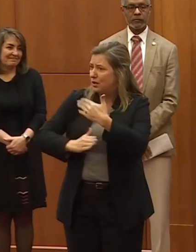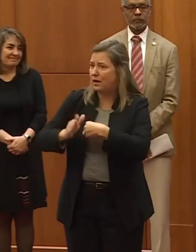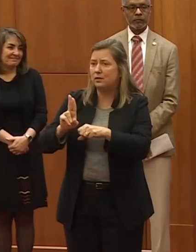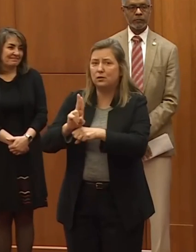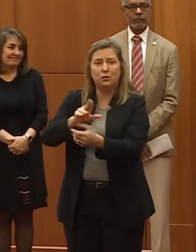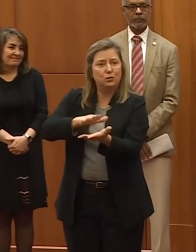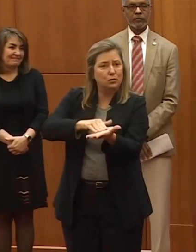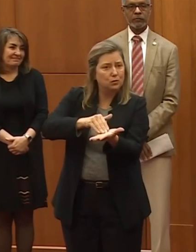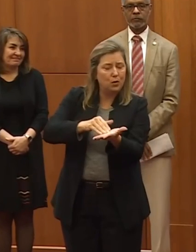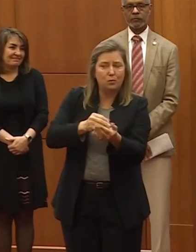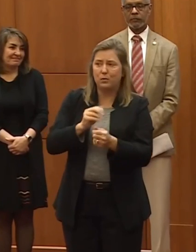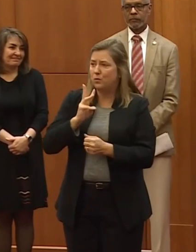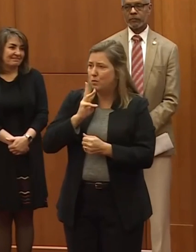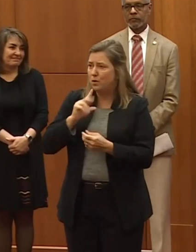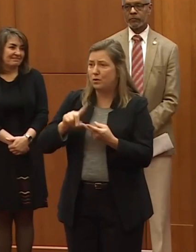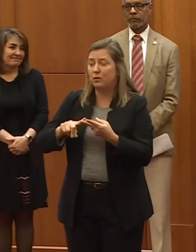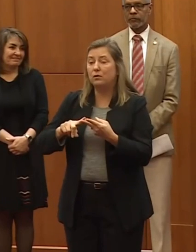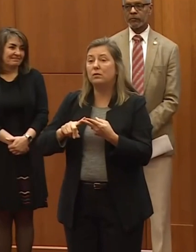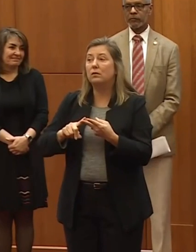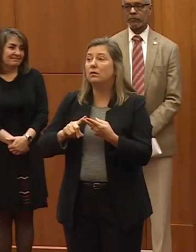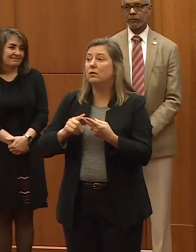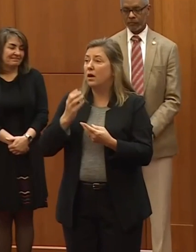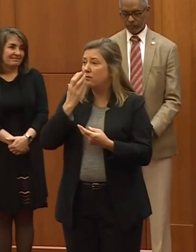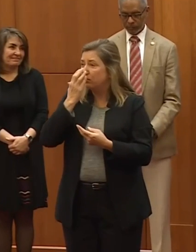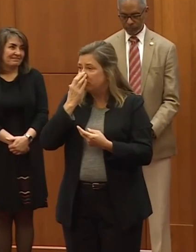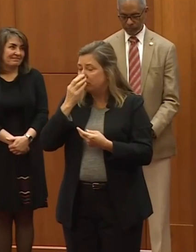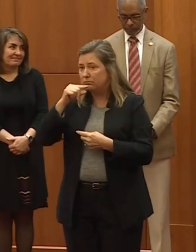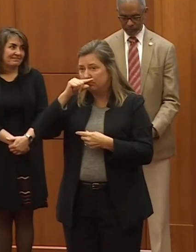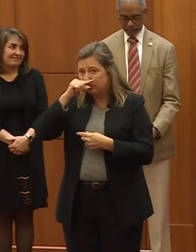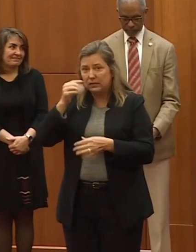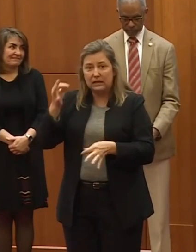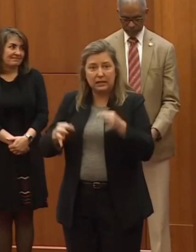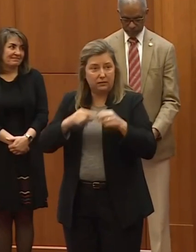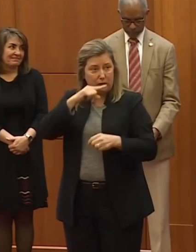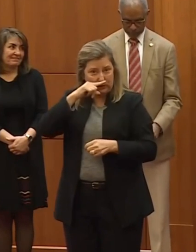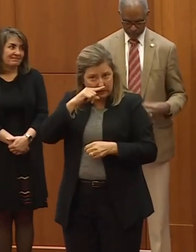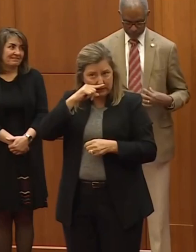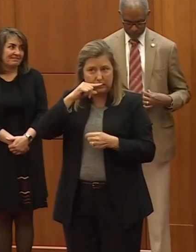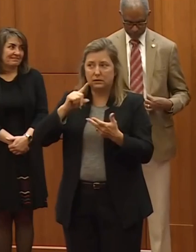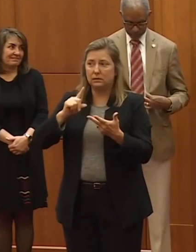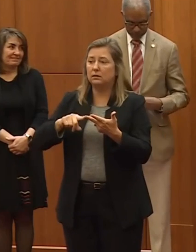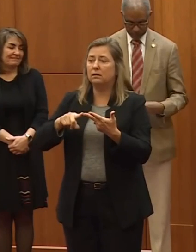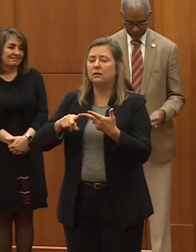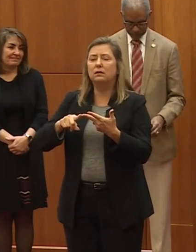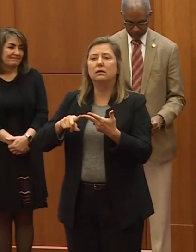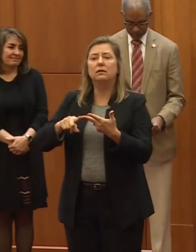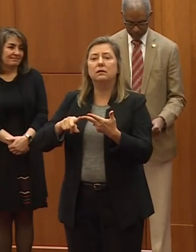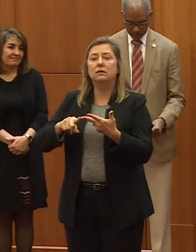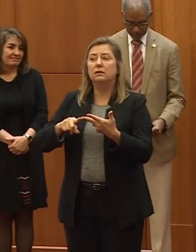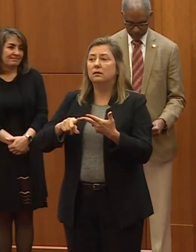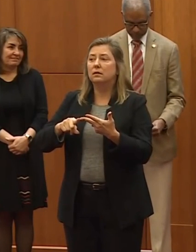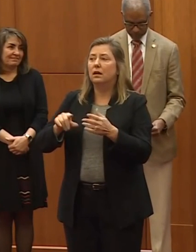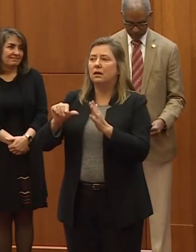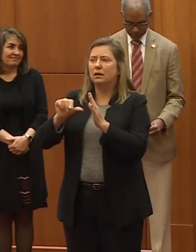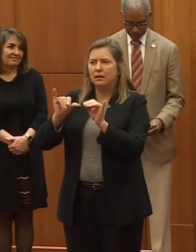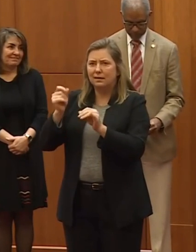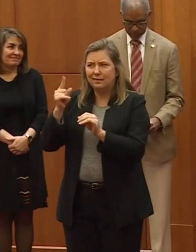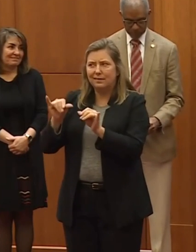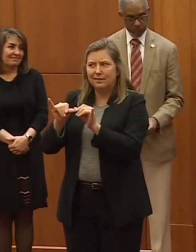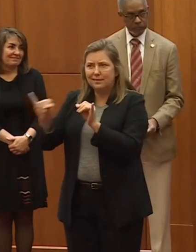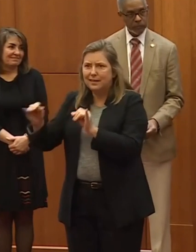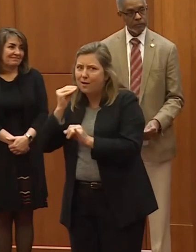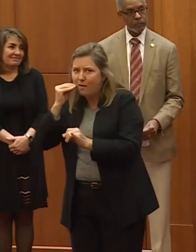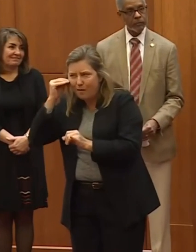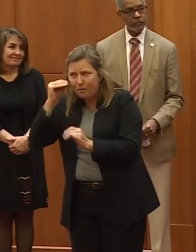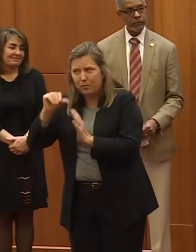and water. Cover your mouth and nose if and when you sneeze. Stay at home. Let me repeat that. Stay at